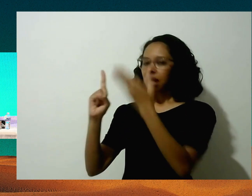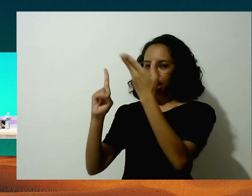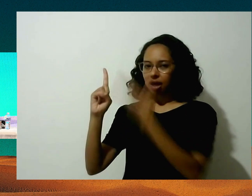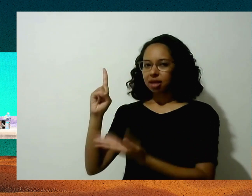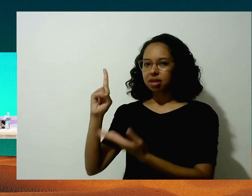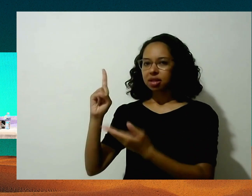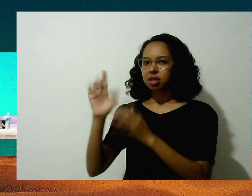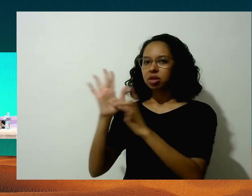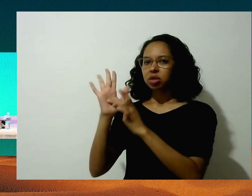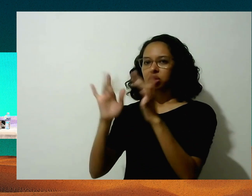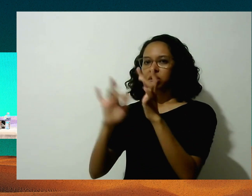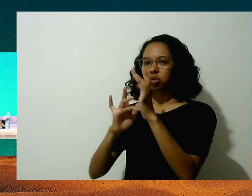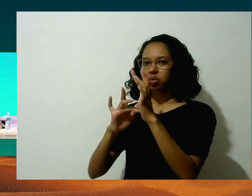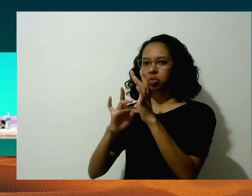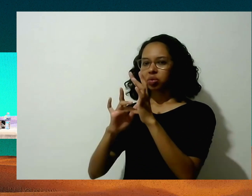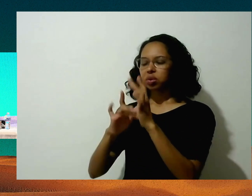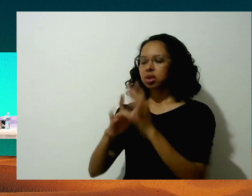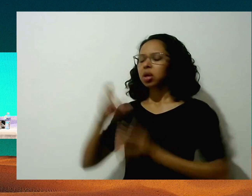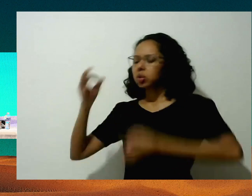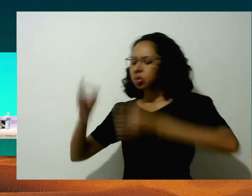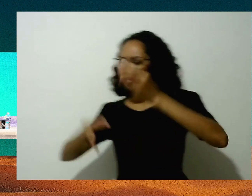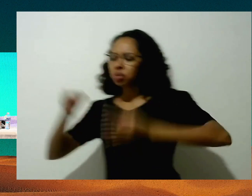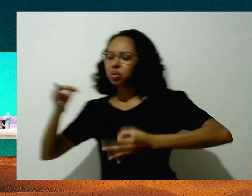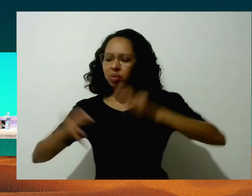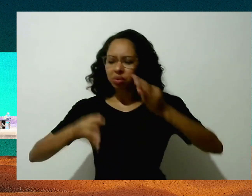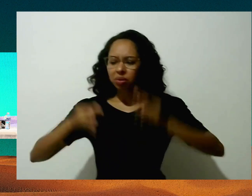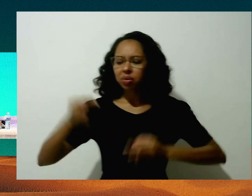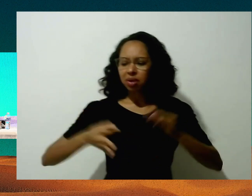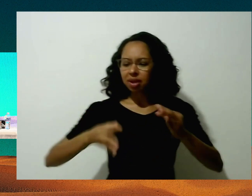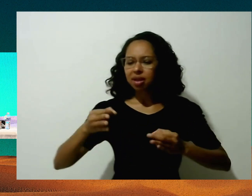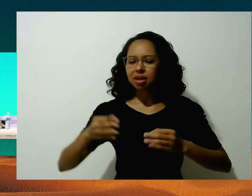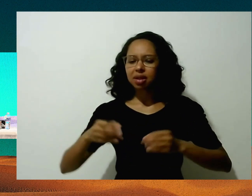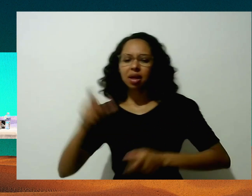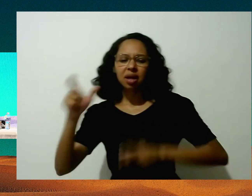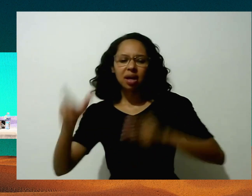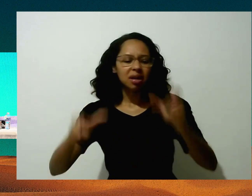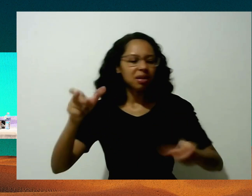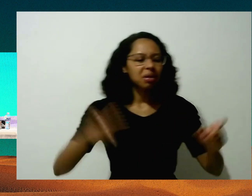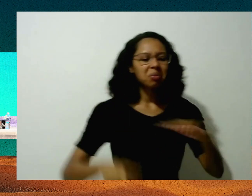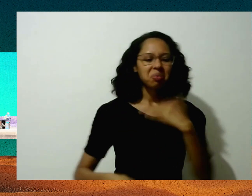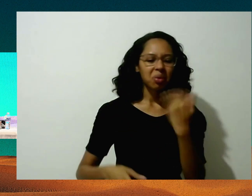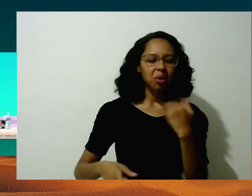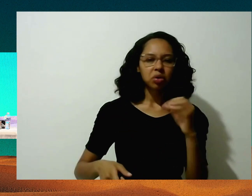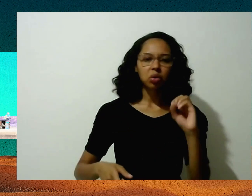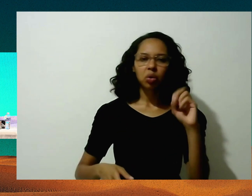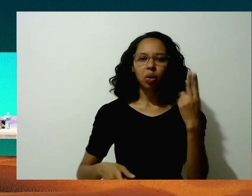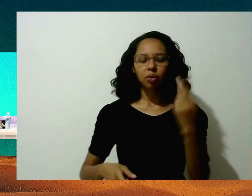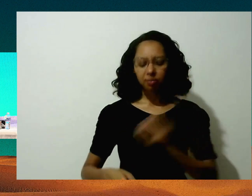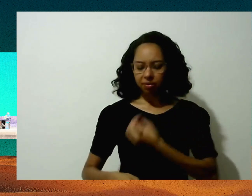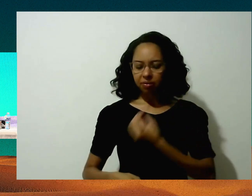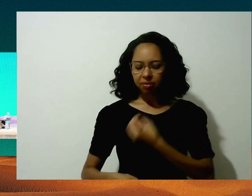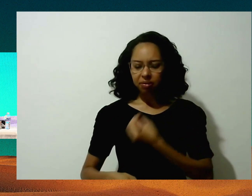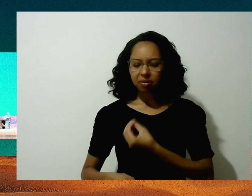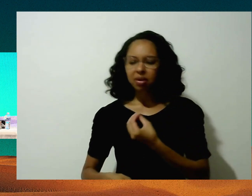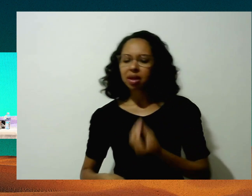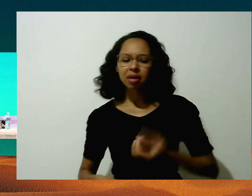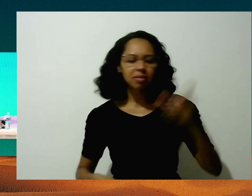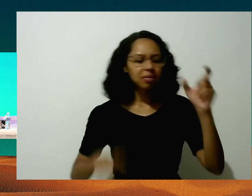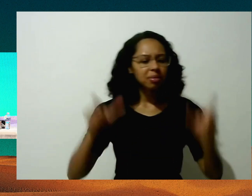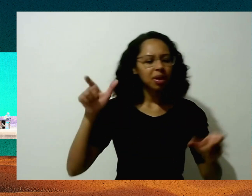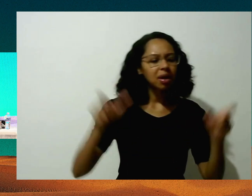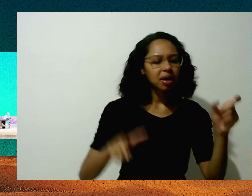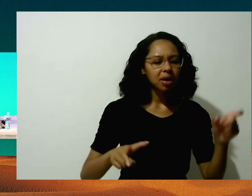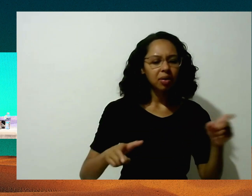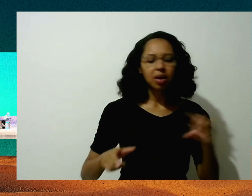de mortos. Verse 42, and he commanded us to preach to the people and to testify that it is he who